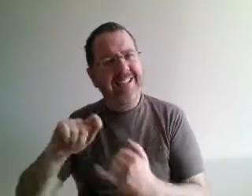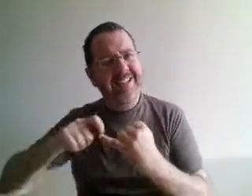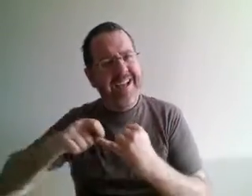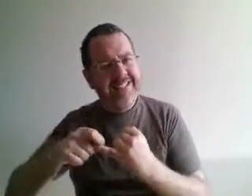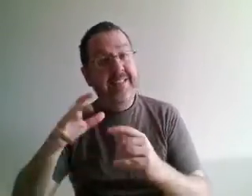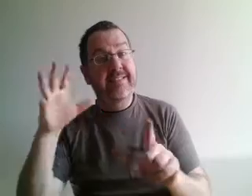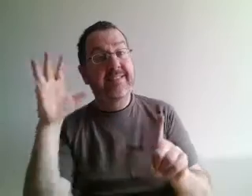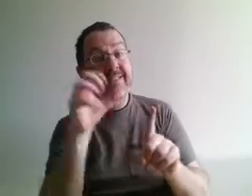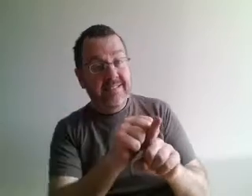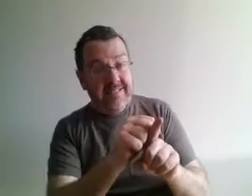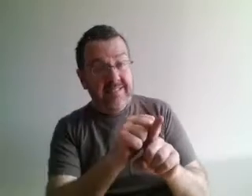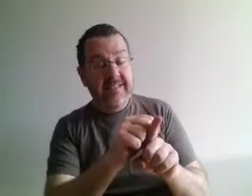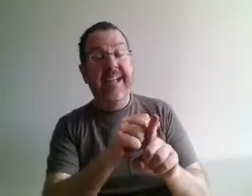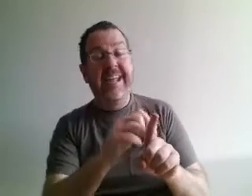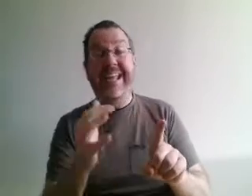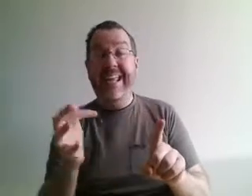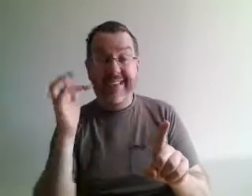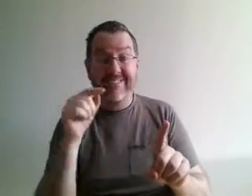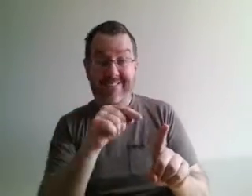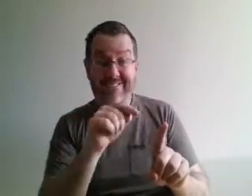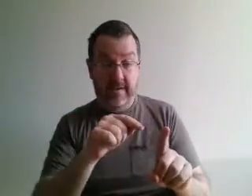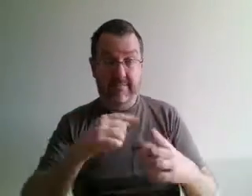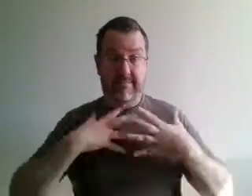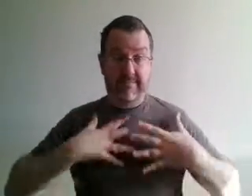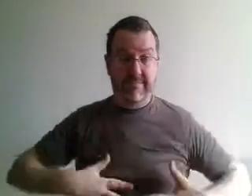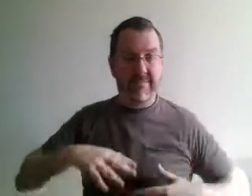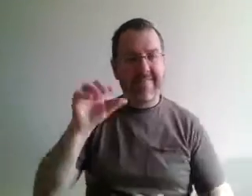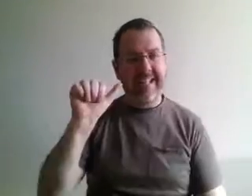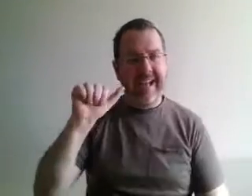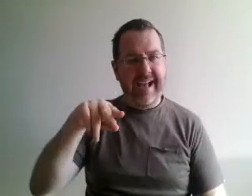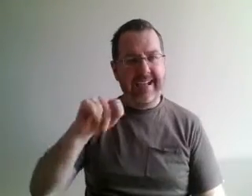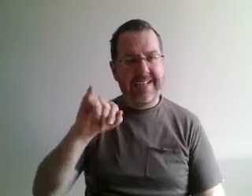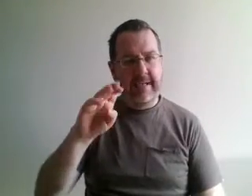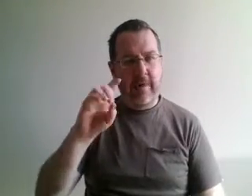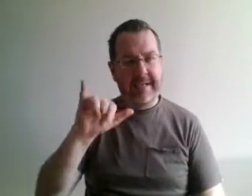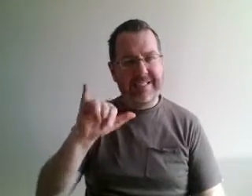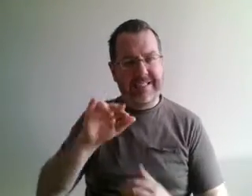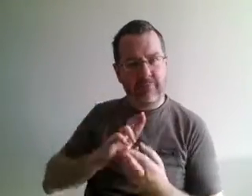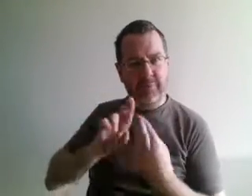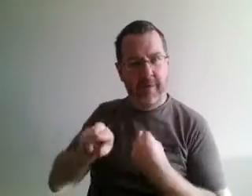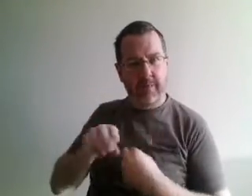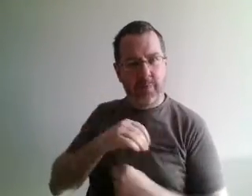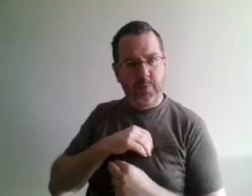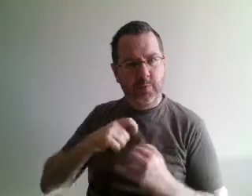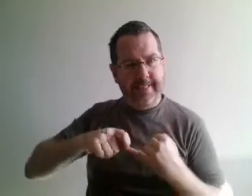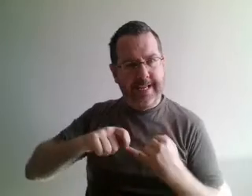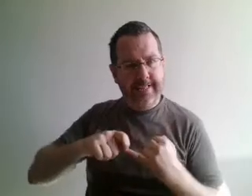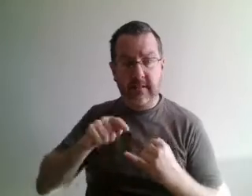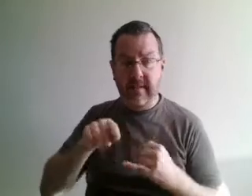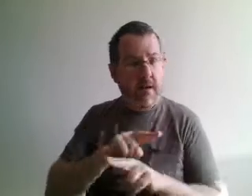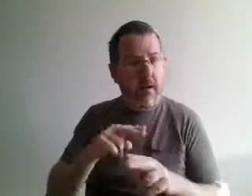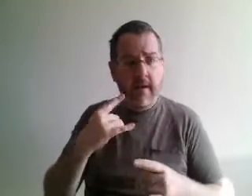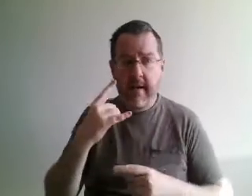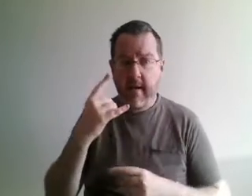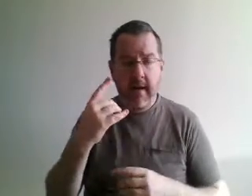the infection once an antibody response is generated, and that doesn't happen until maybe 5 to 7 days into